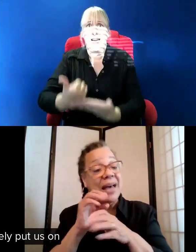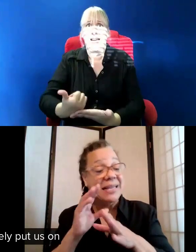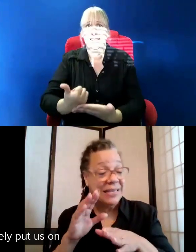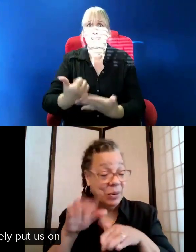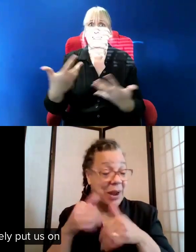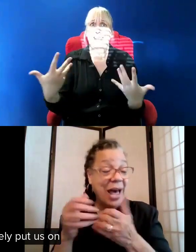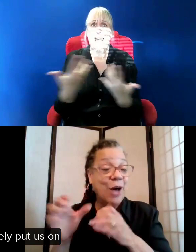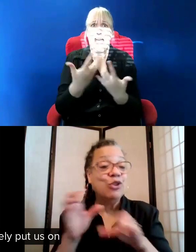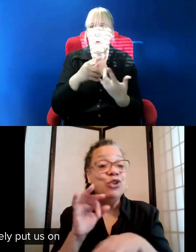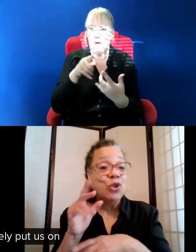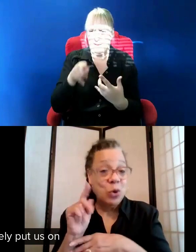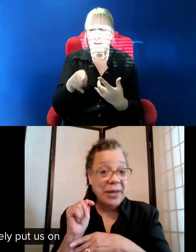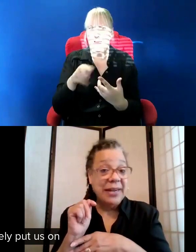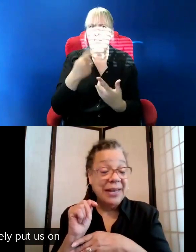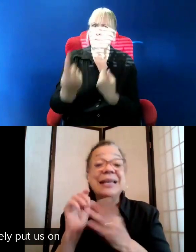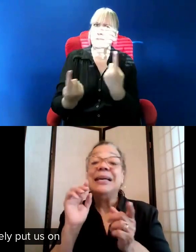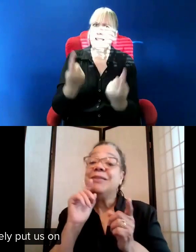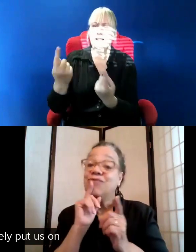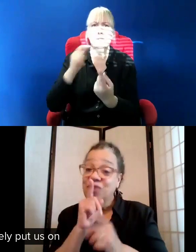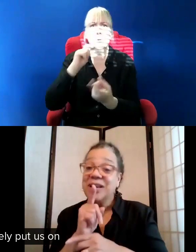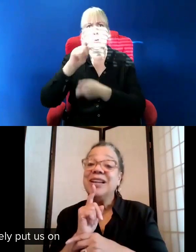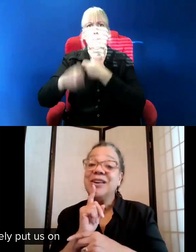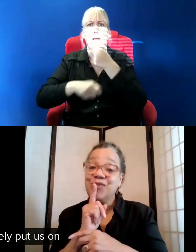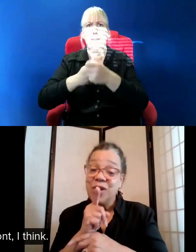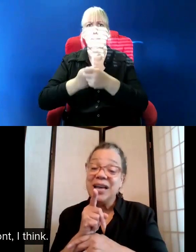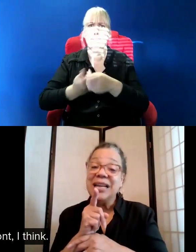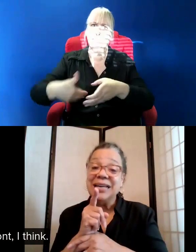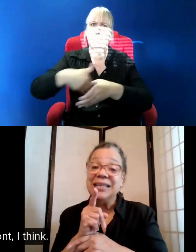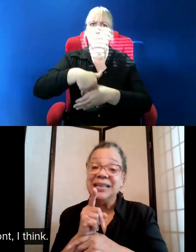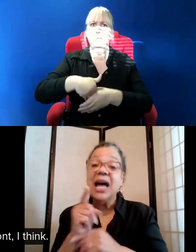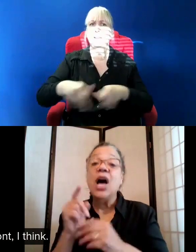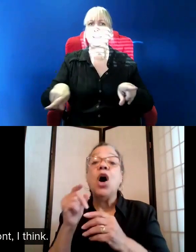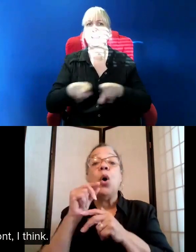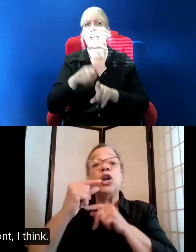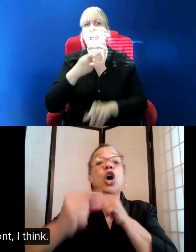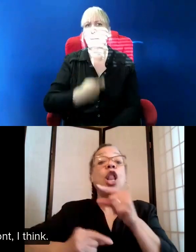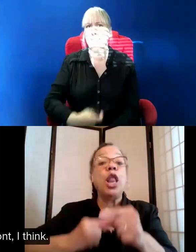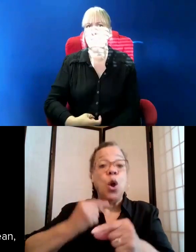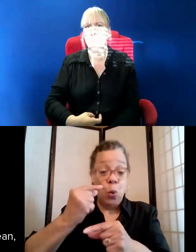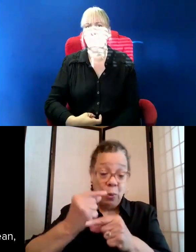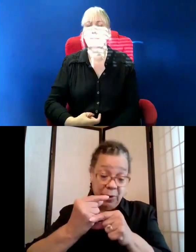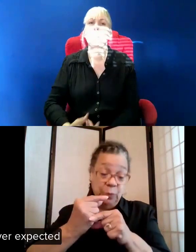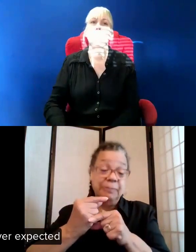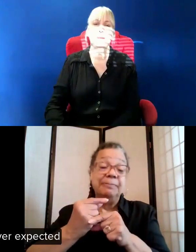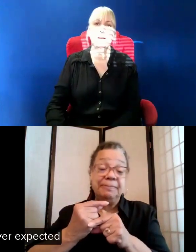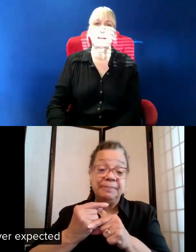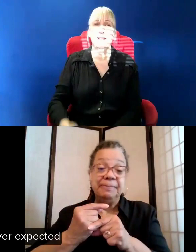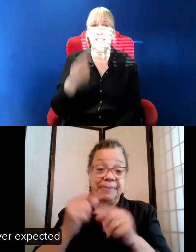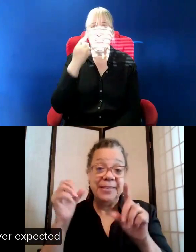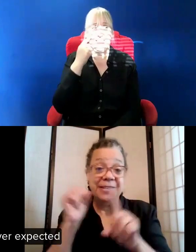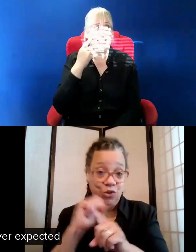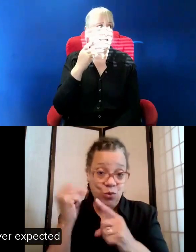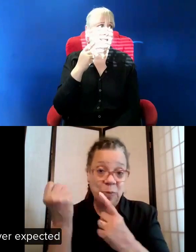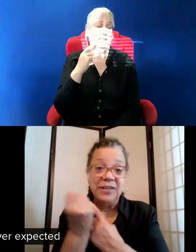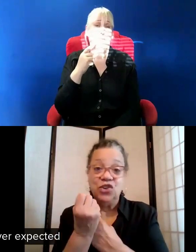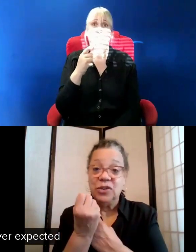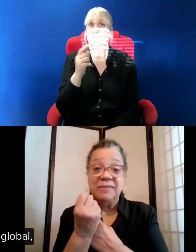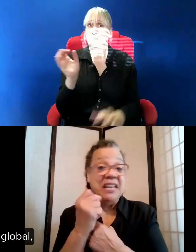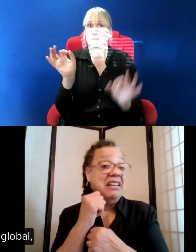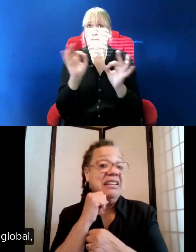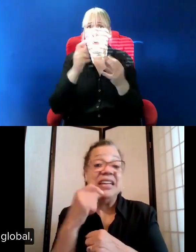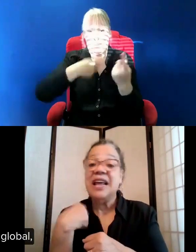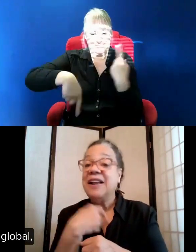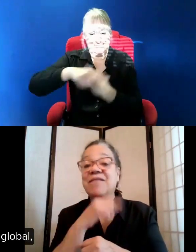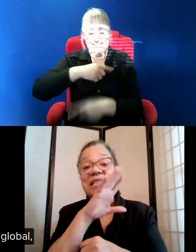And it definitely put us on a global front, I think. I mean, none of us ever expected